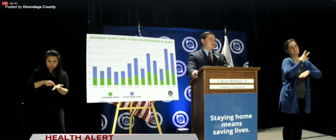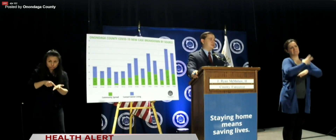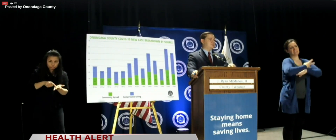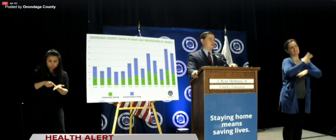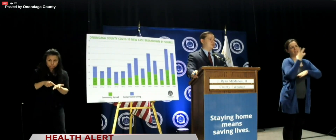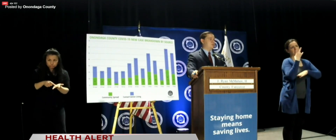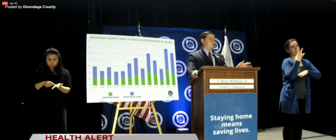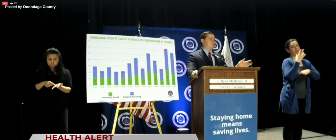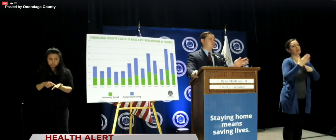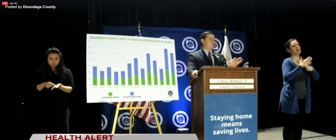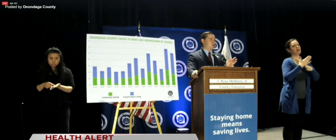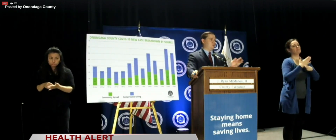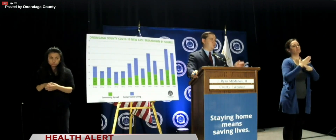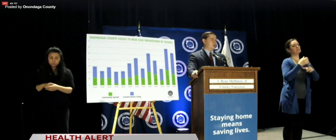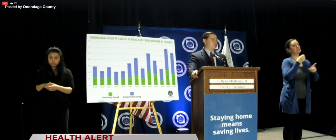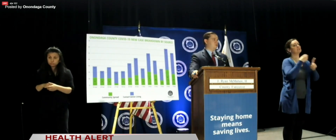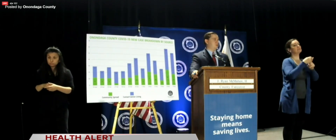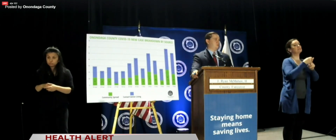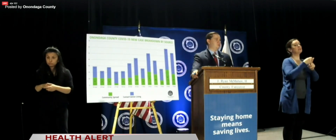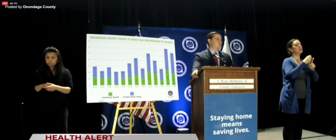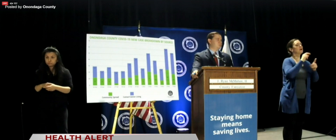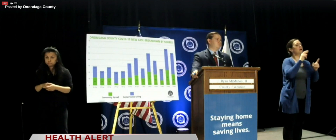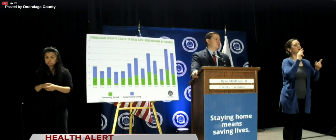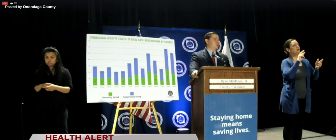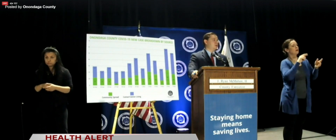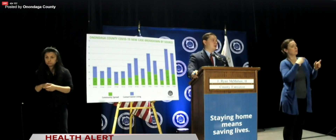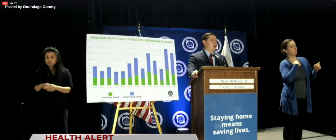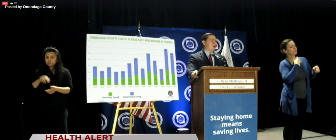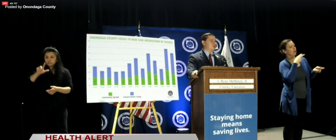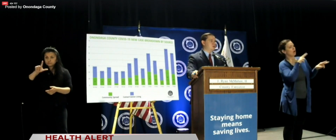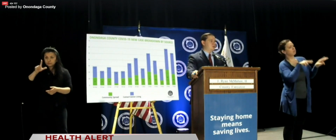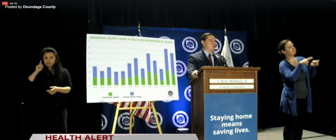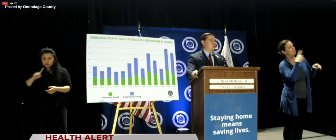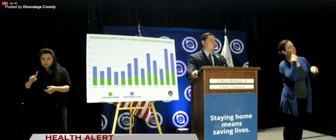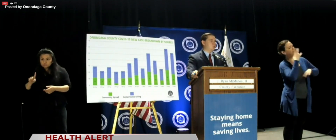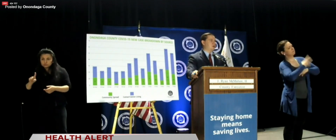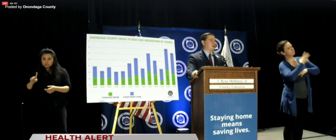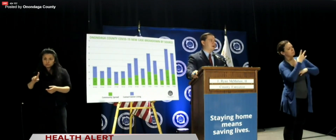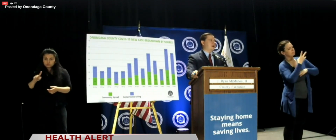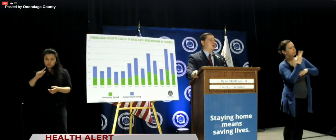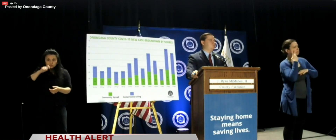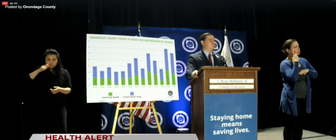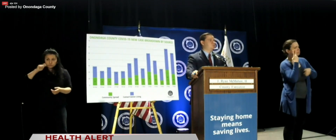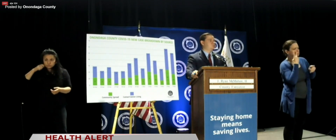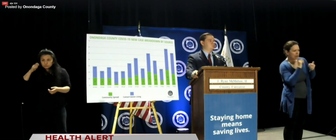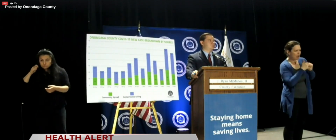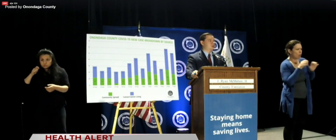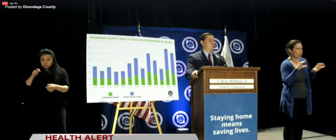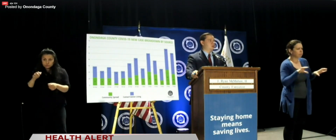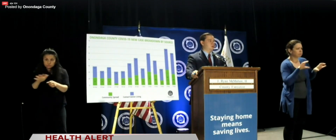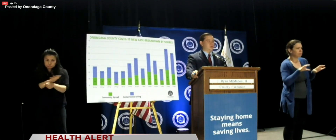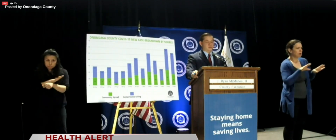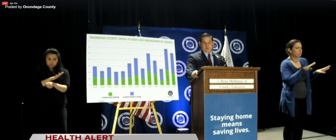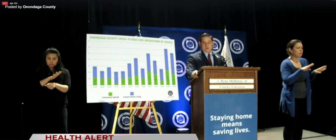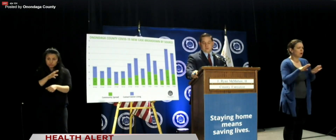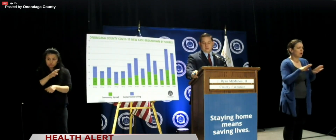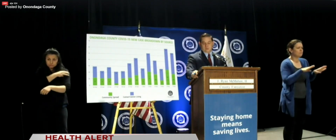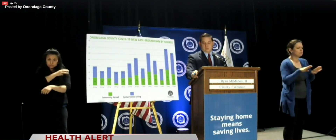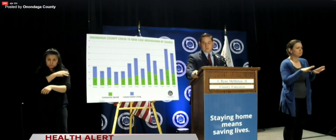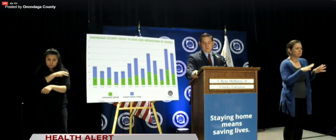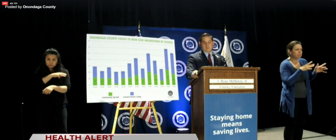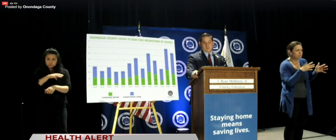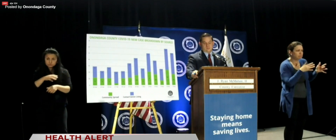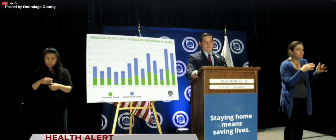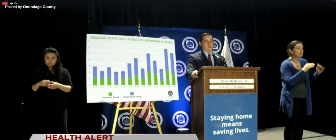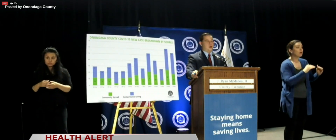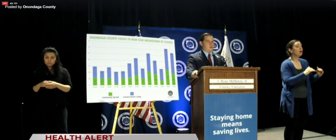hitting the testing number pre-May 15th. So that's what we're working on now. And we'll... on the number